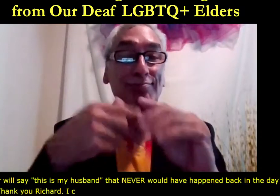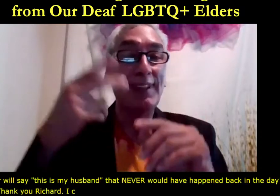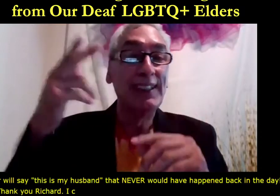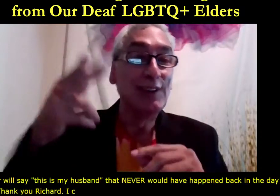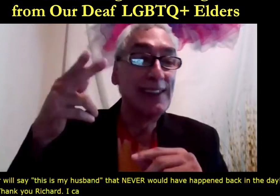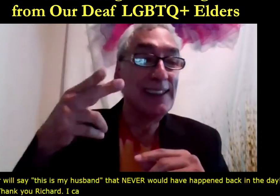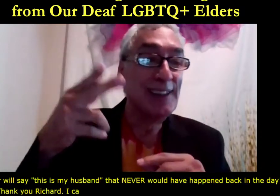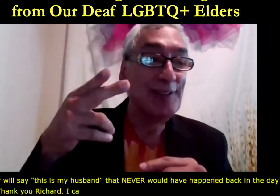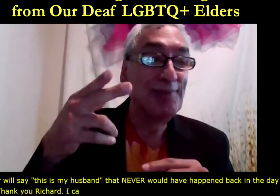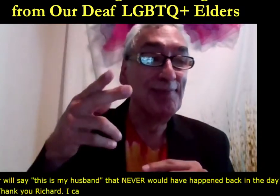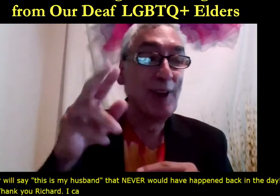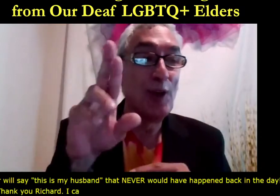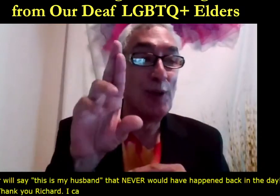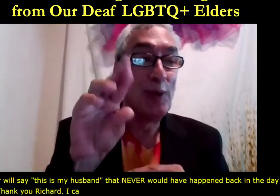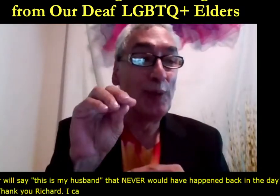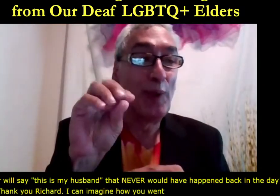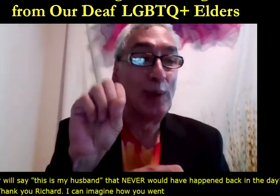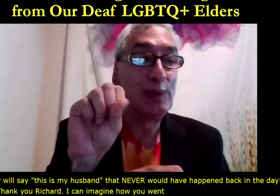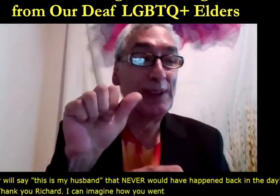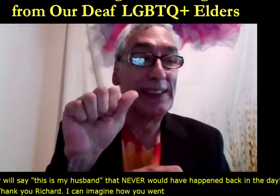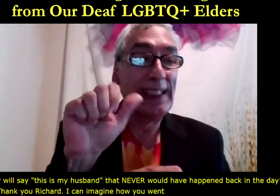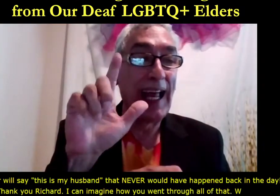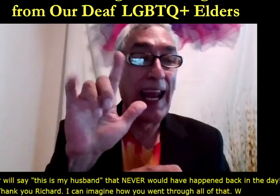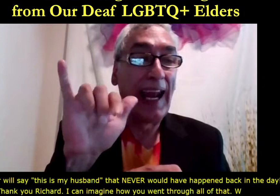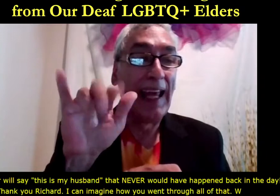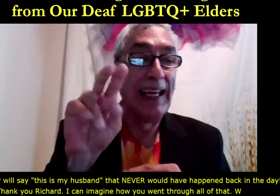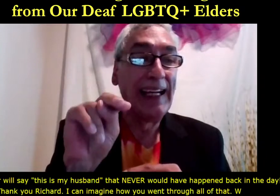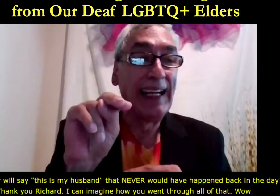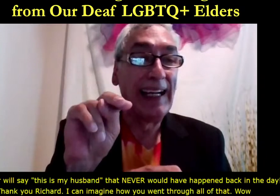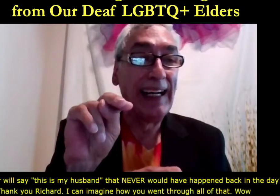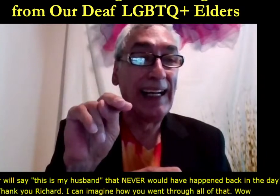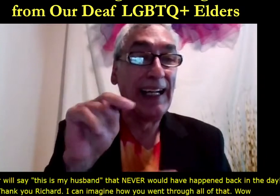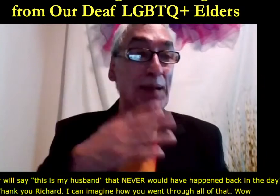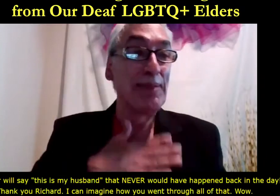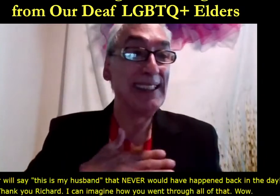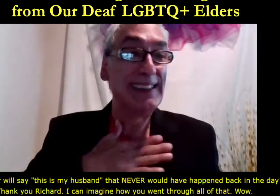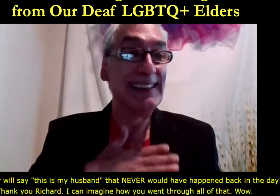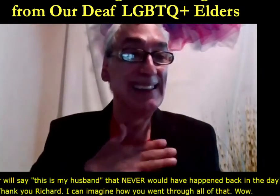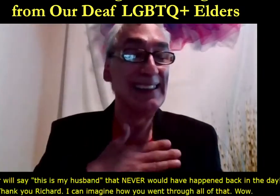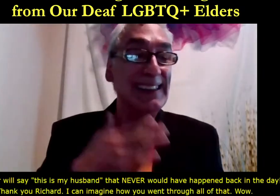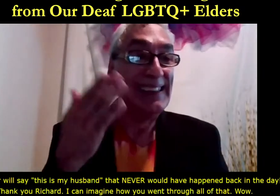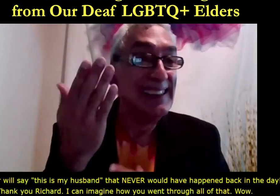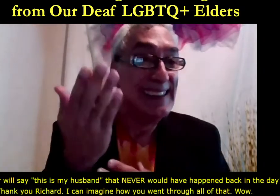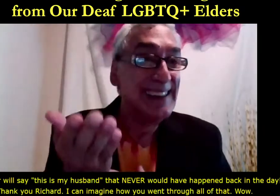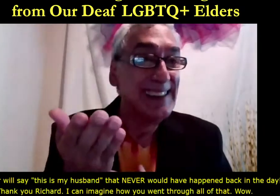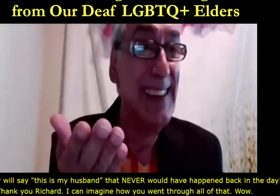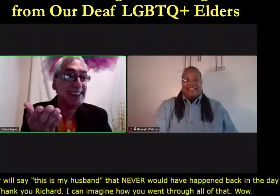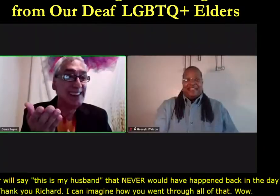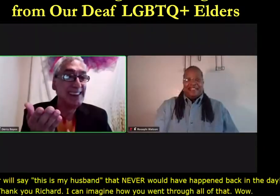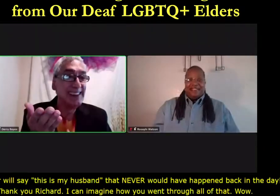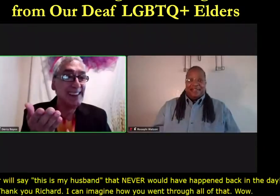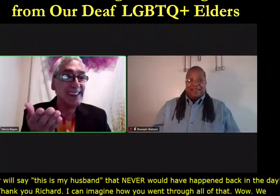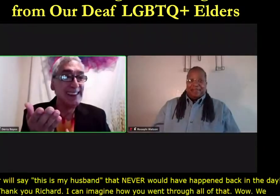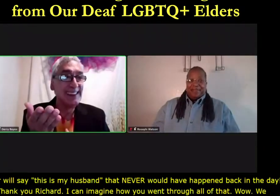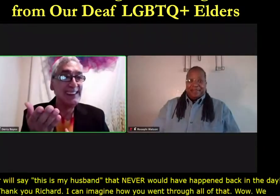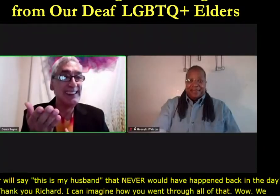our next person who is going to share their history is rosalyn please um spotlight